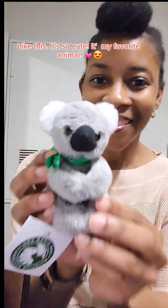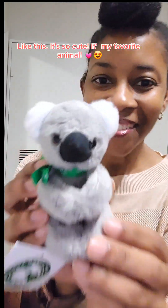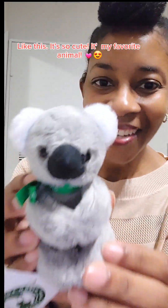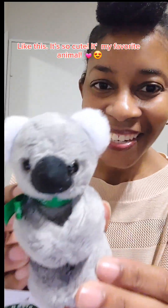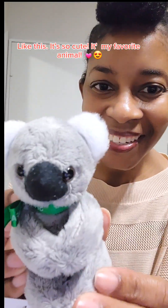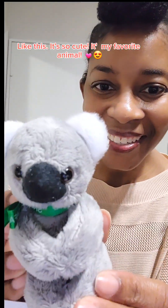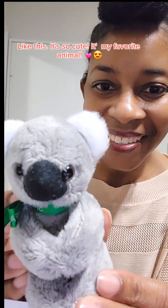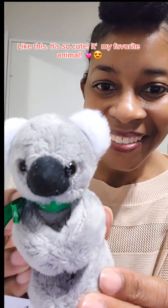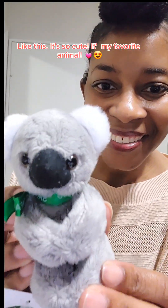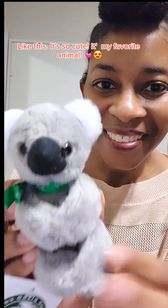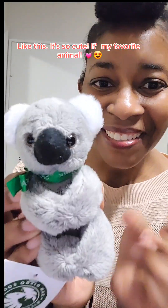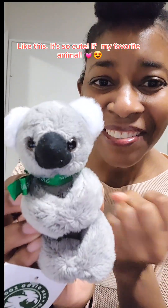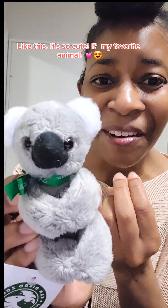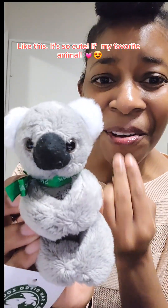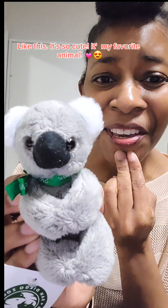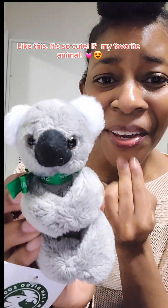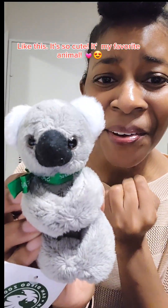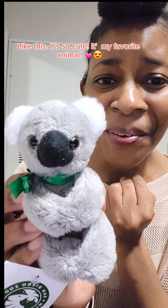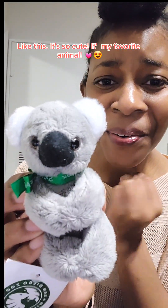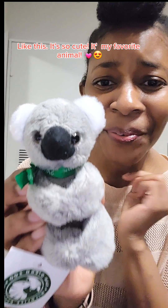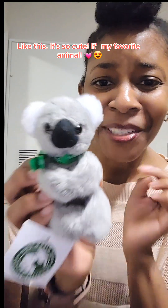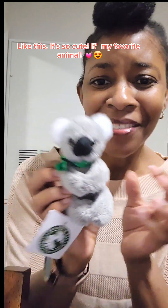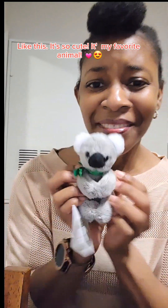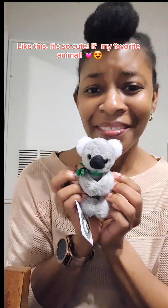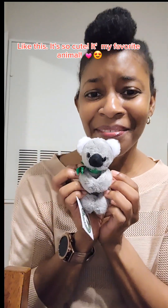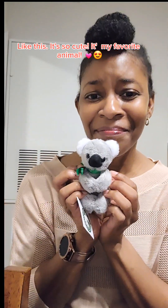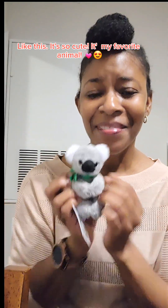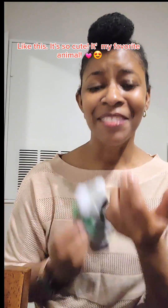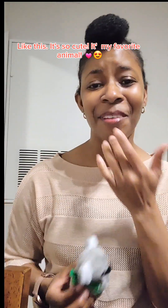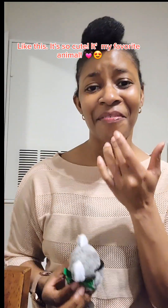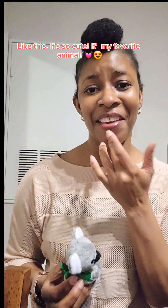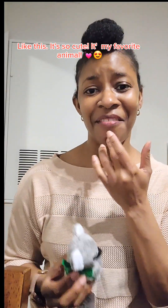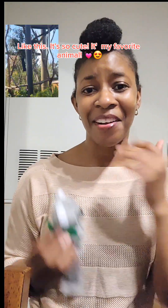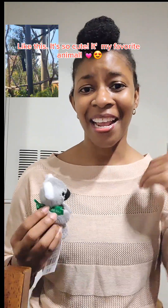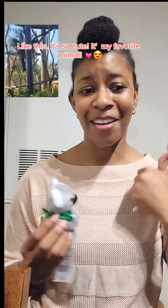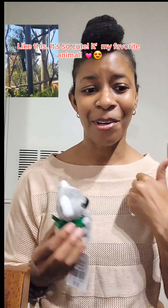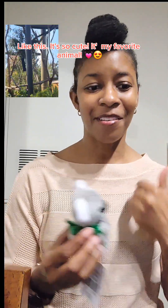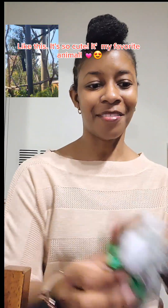Look, it's so cute. It's my favorite animal.